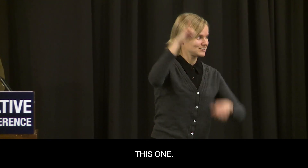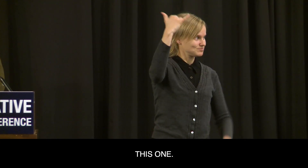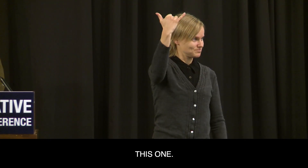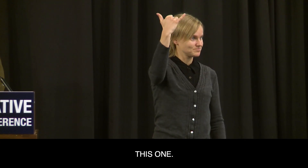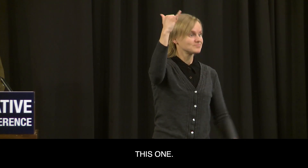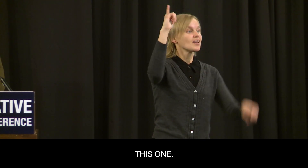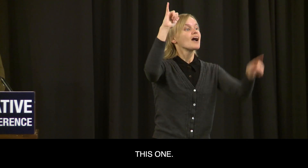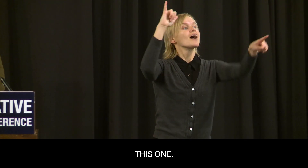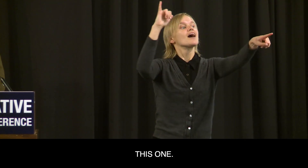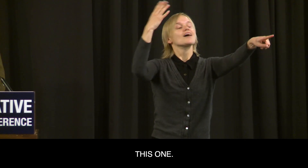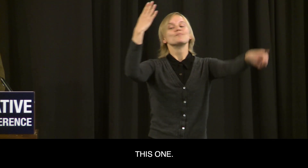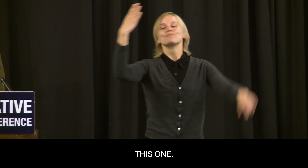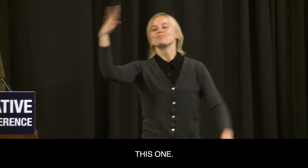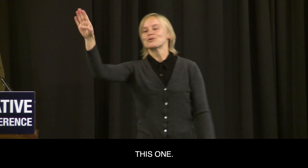This one.